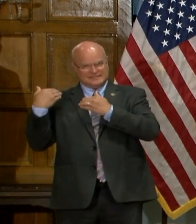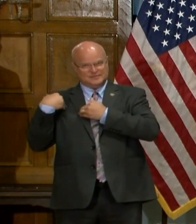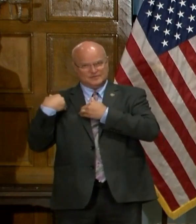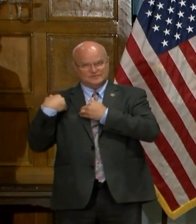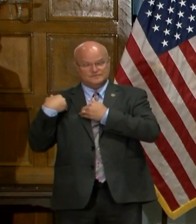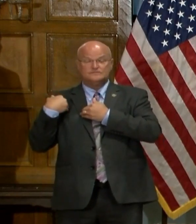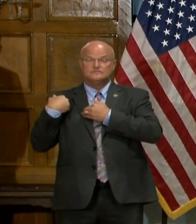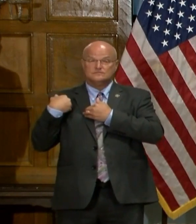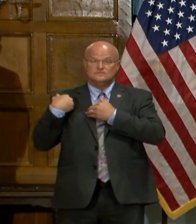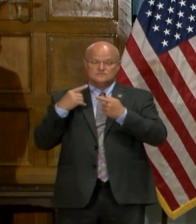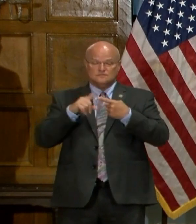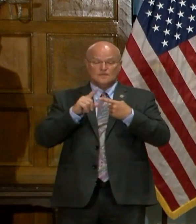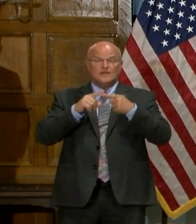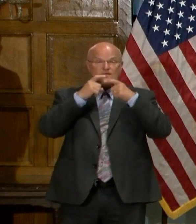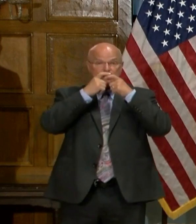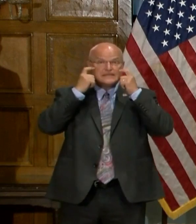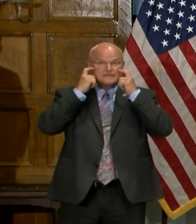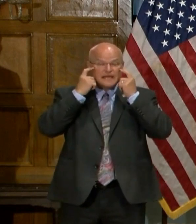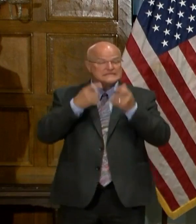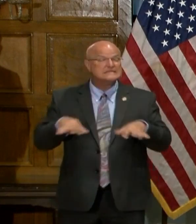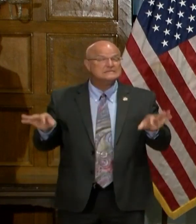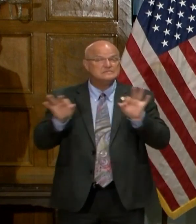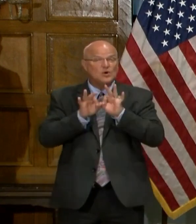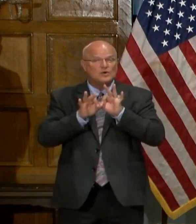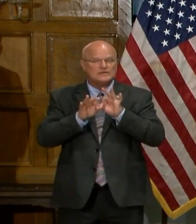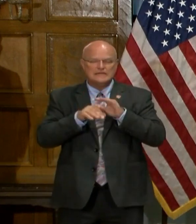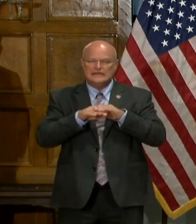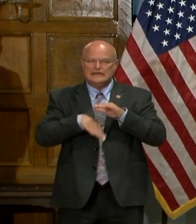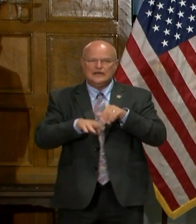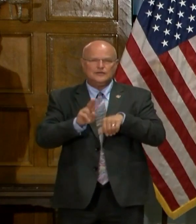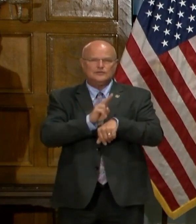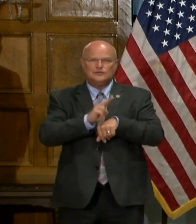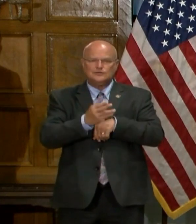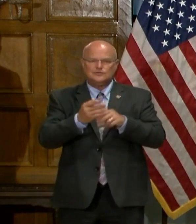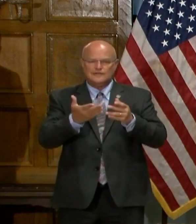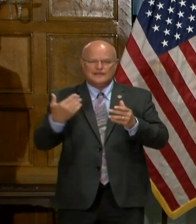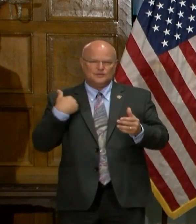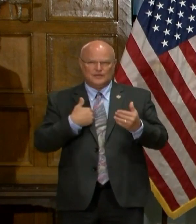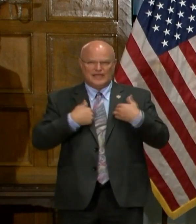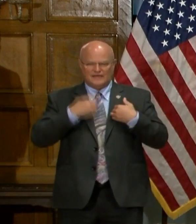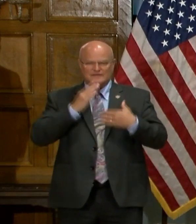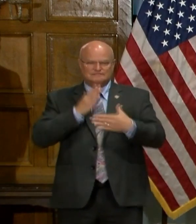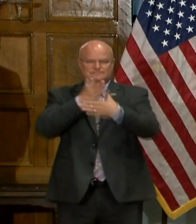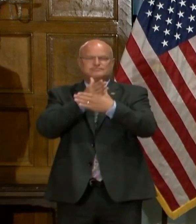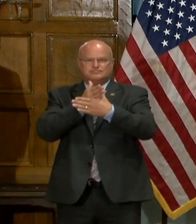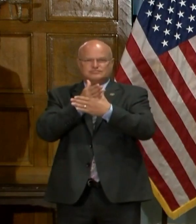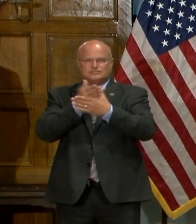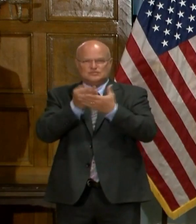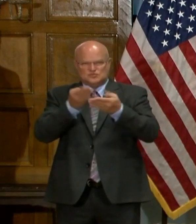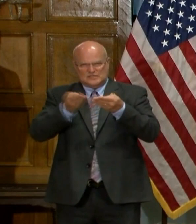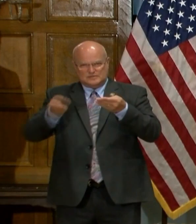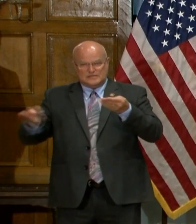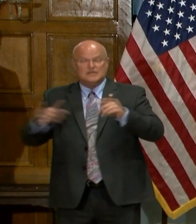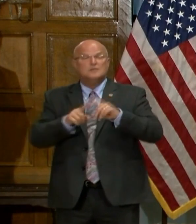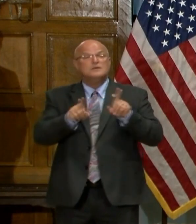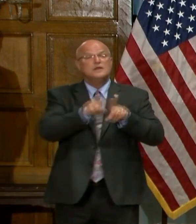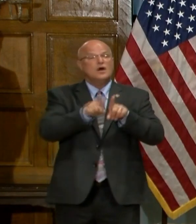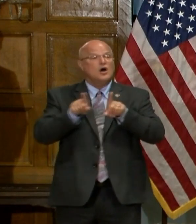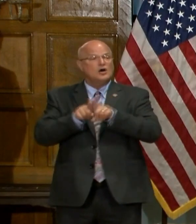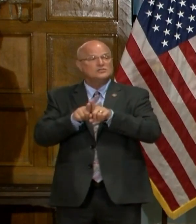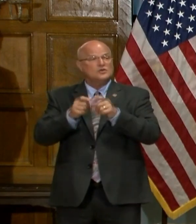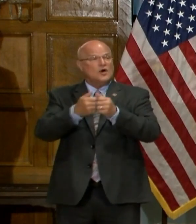about face masks because that's a very important and underused resource that we have for interrupting transmission, but